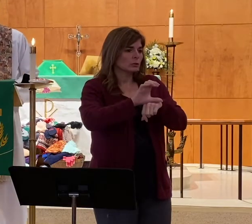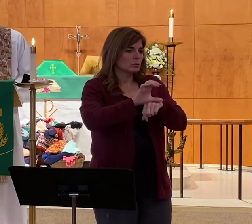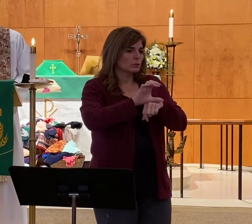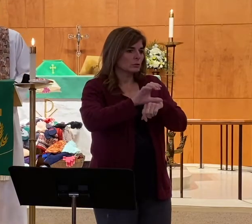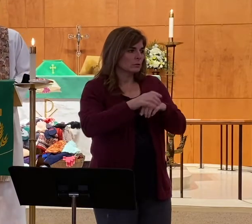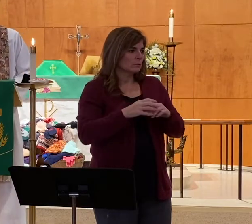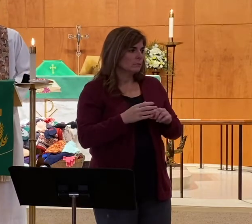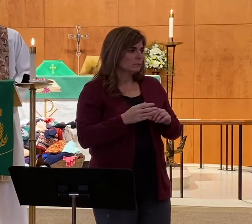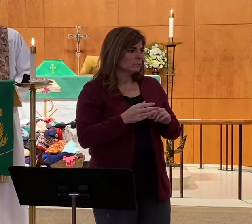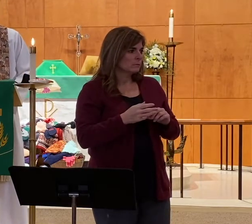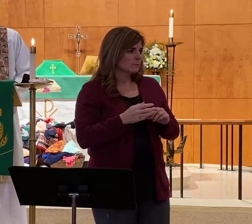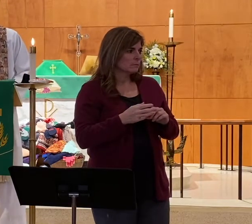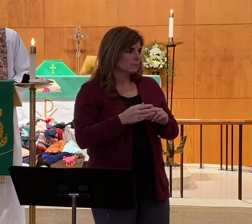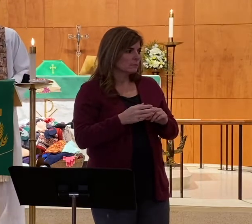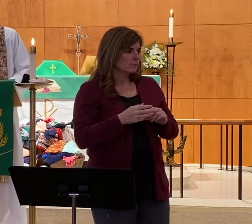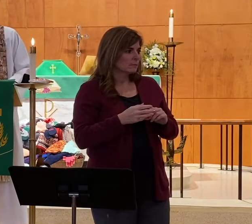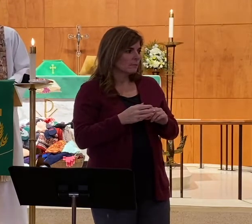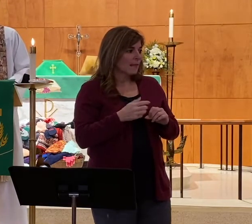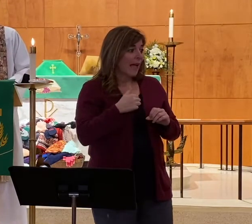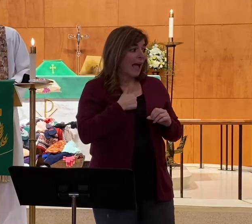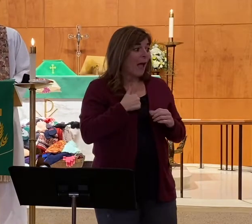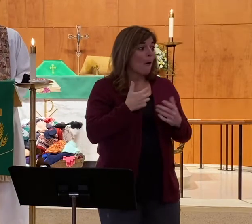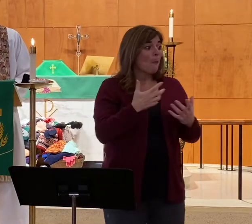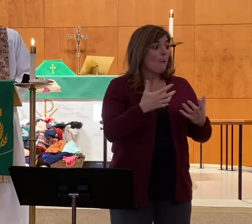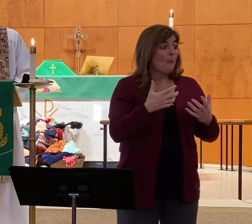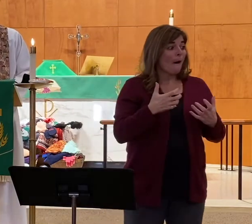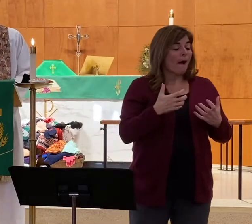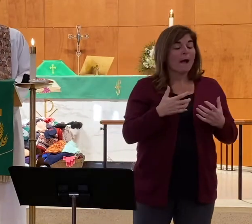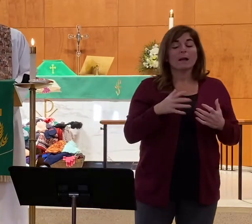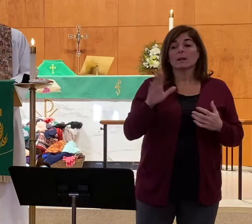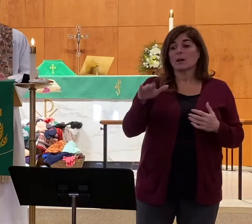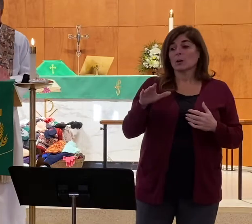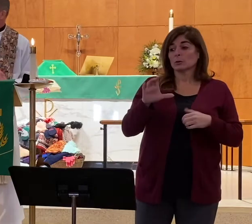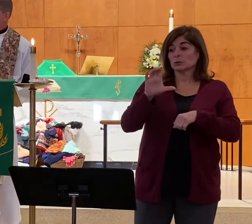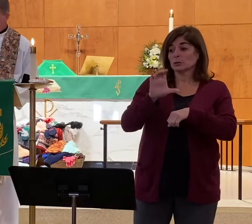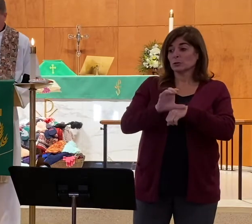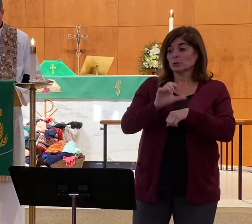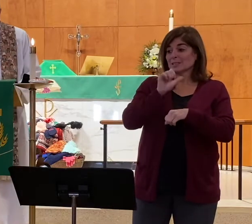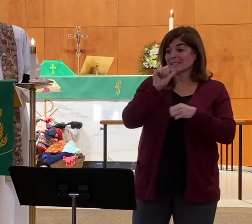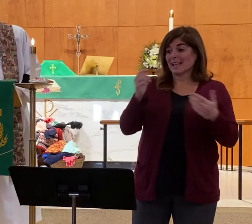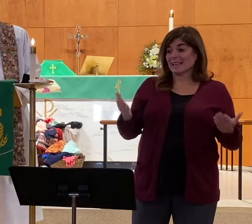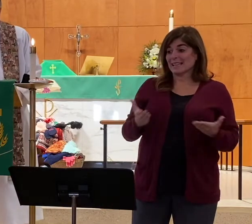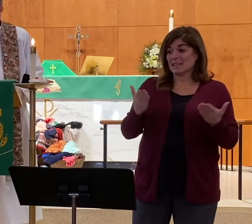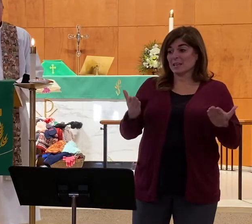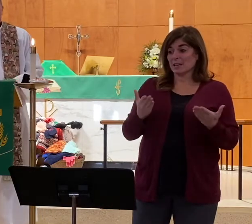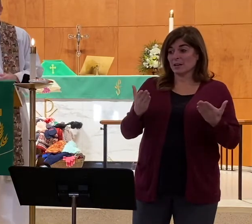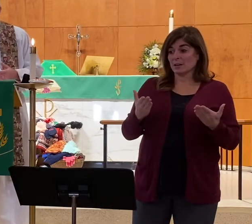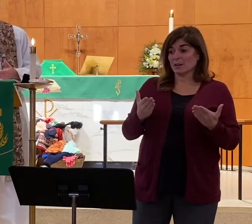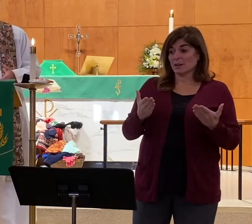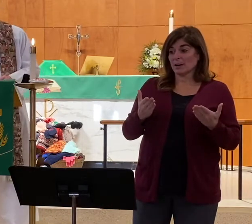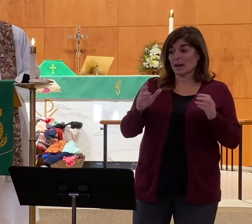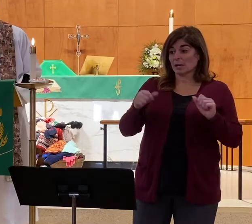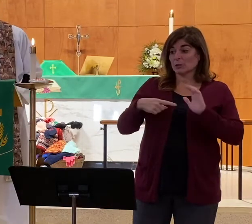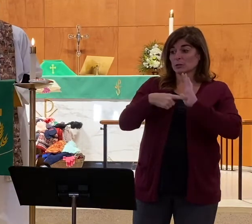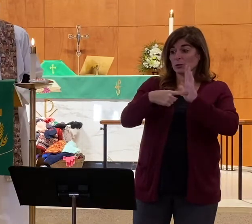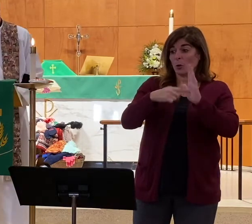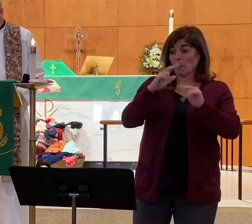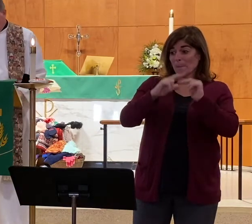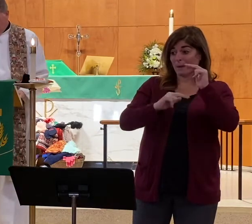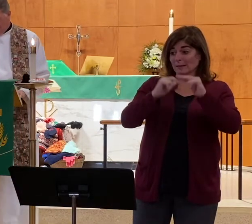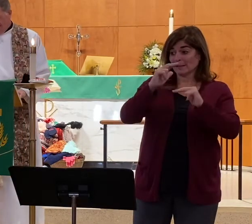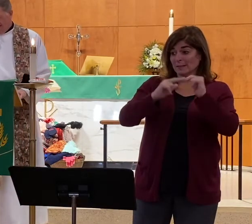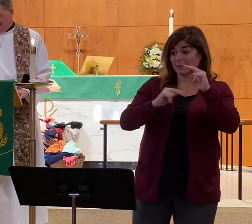snarky answer that I'd like to give them is, "I'm sorry, our church isn't here right now. But if you'd like, I could show you the building."